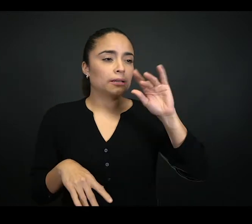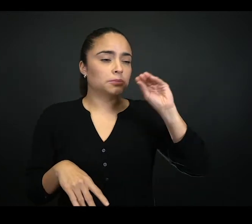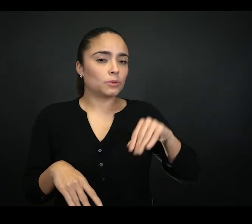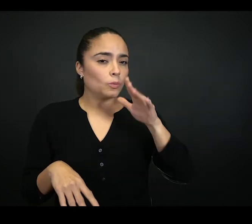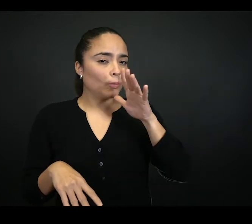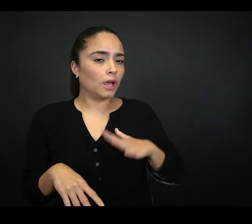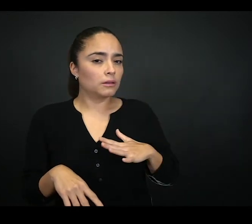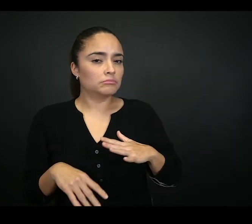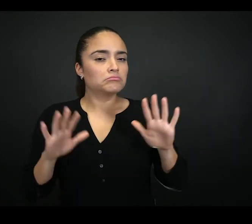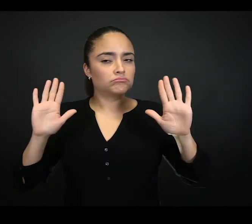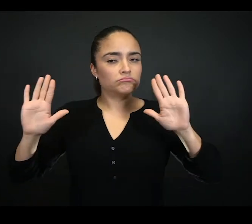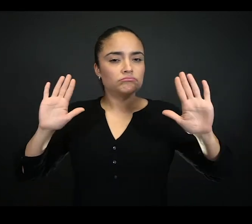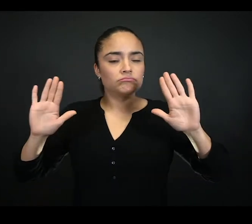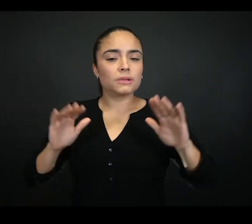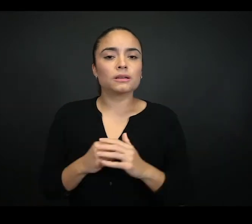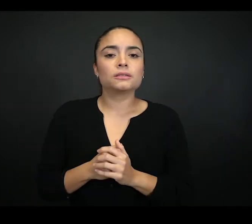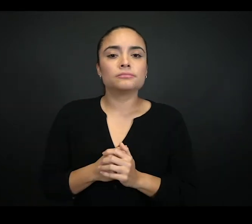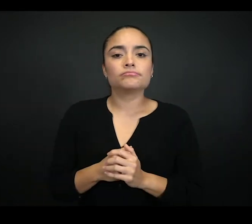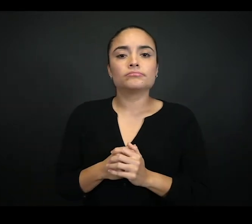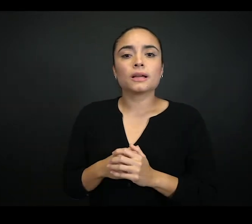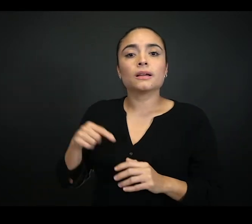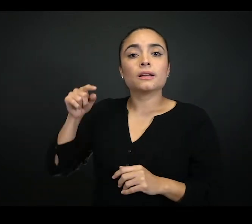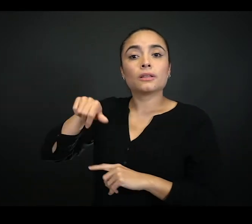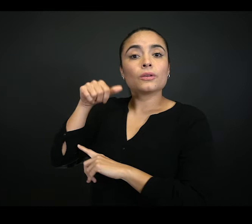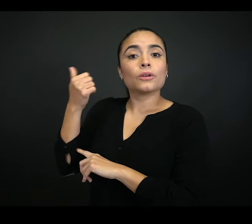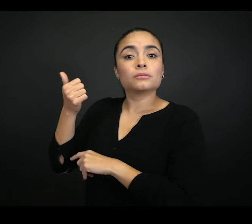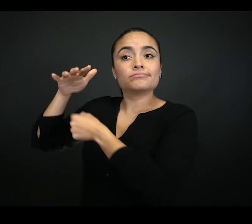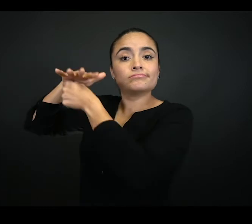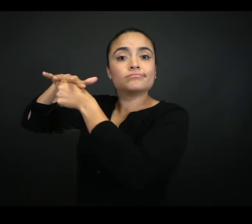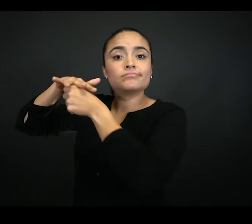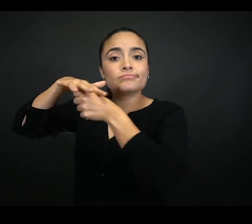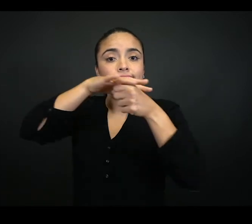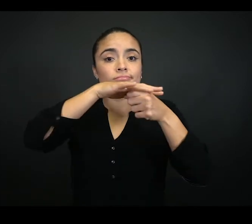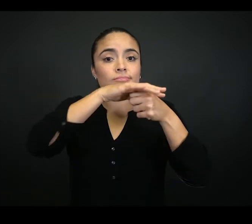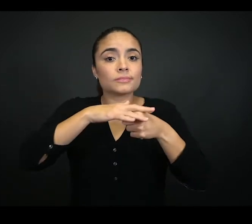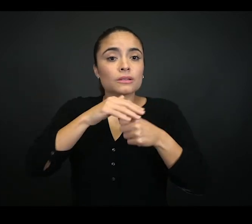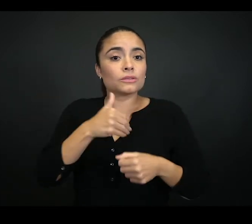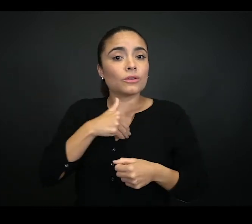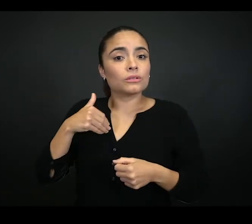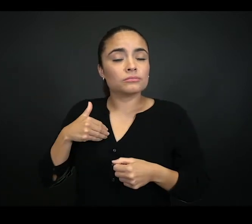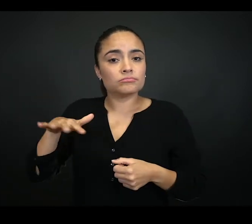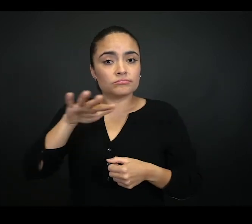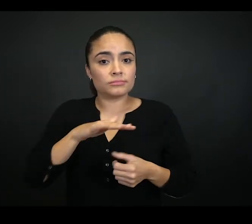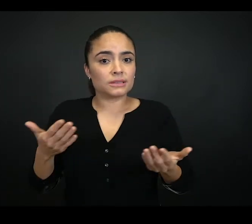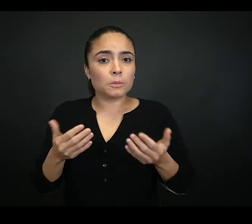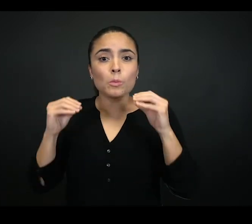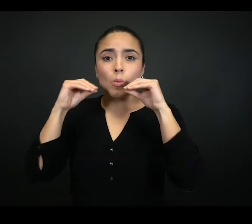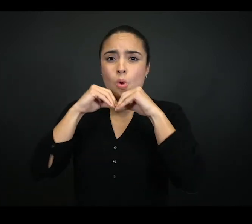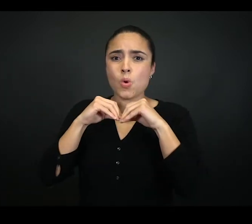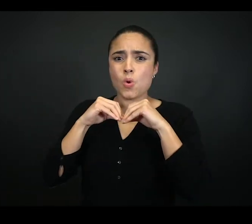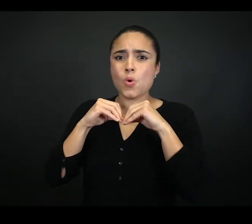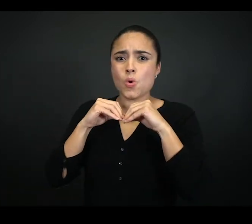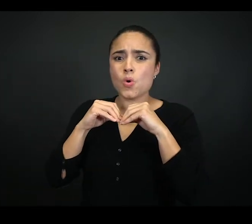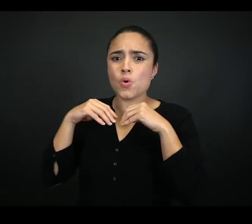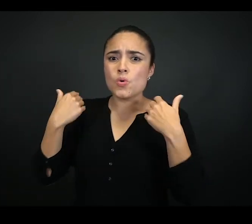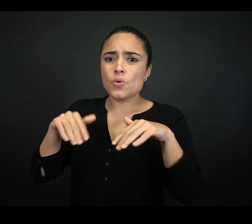you know, probably about 75% men, here 25% women. But there are other